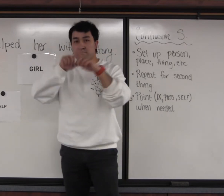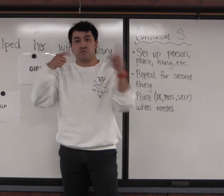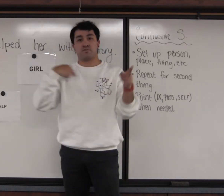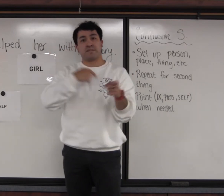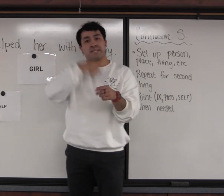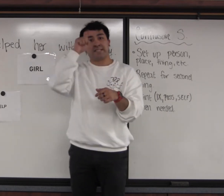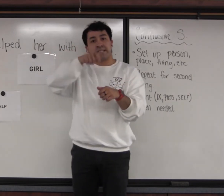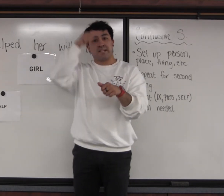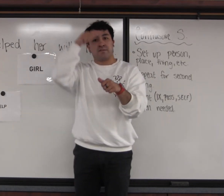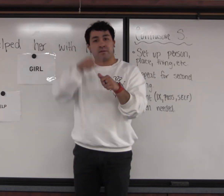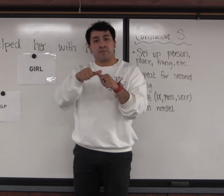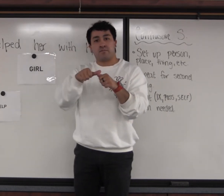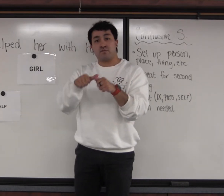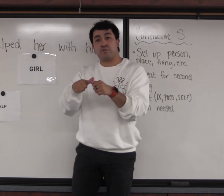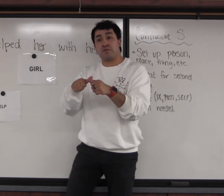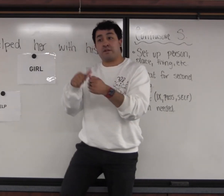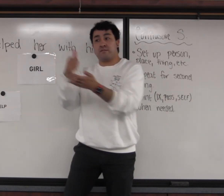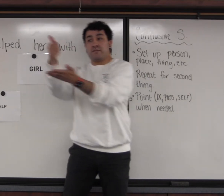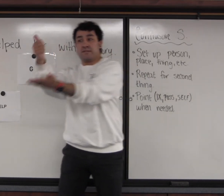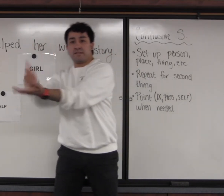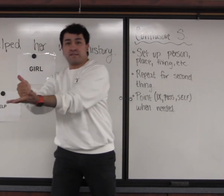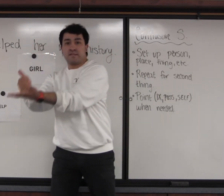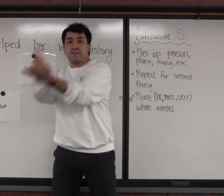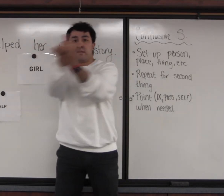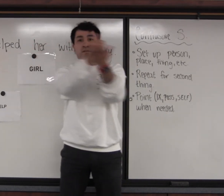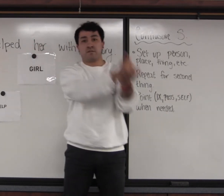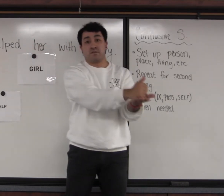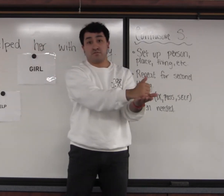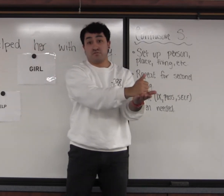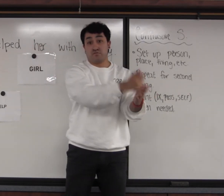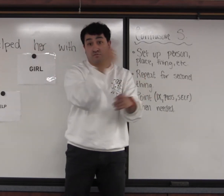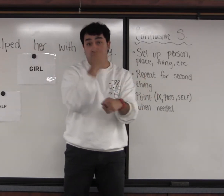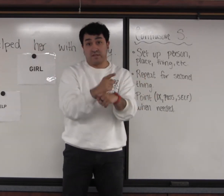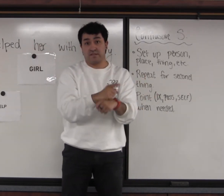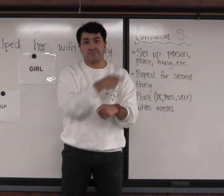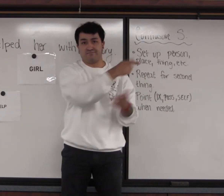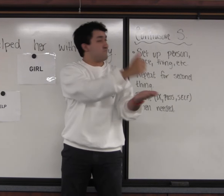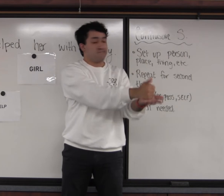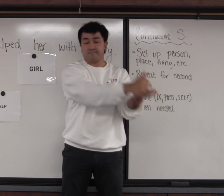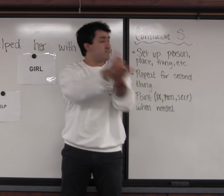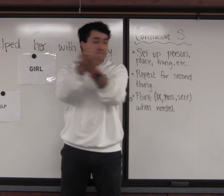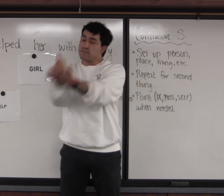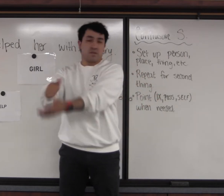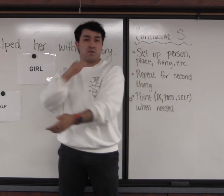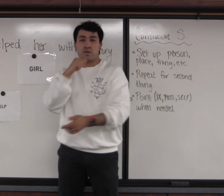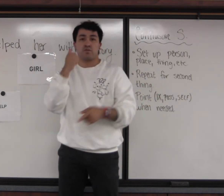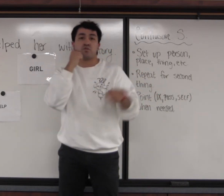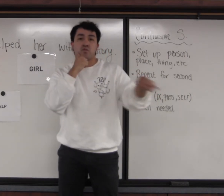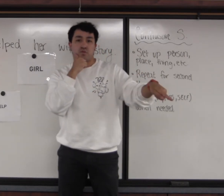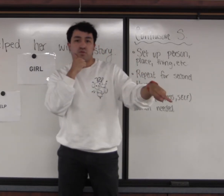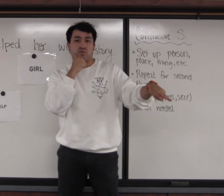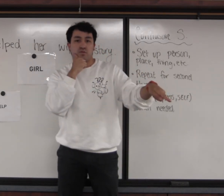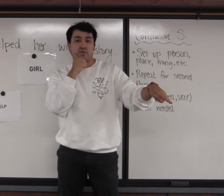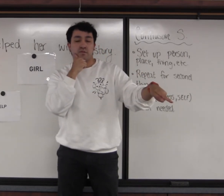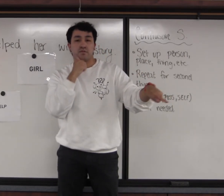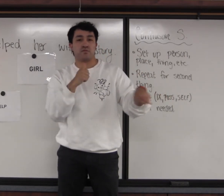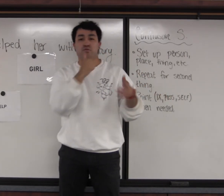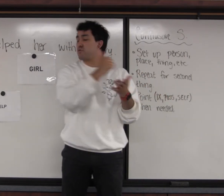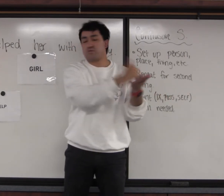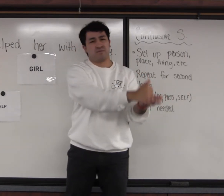down there. But we need to remember that he is helping her, right? It's not her helping him, or